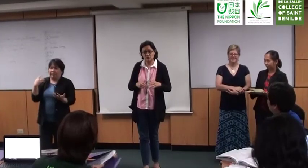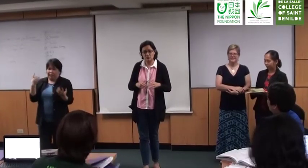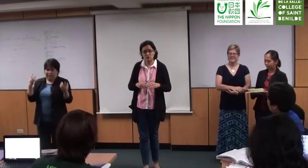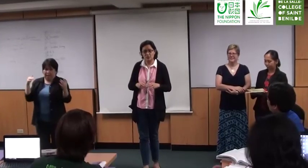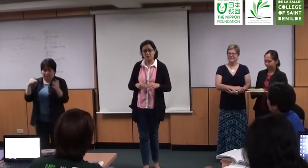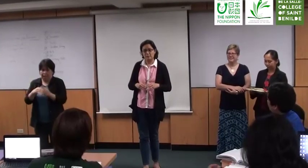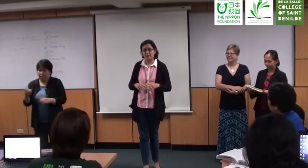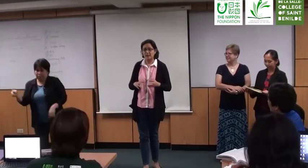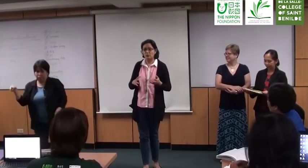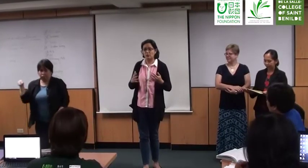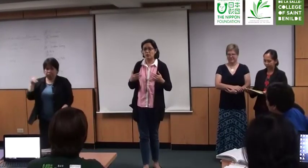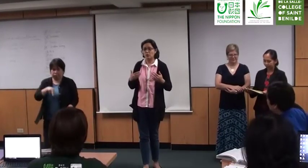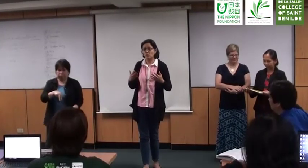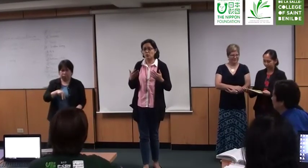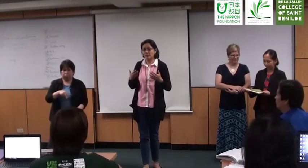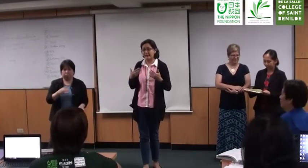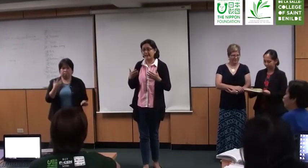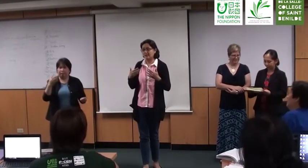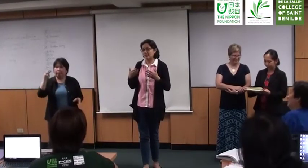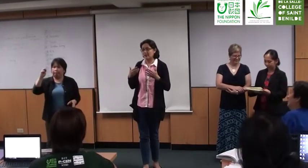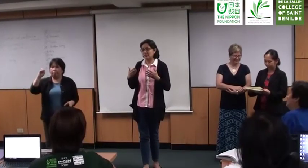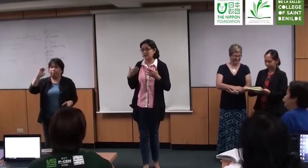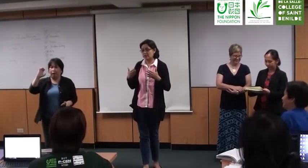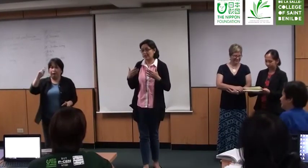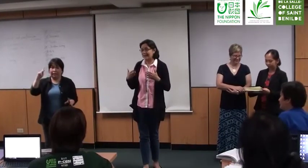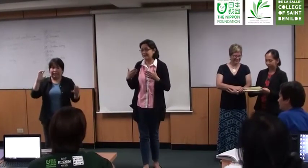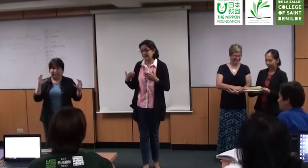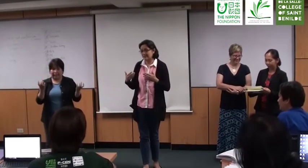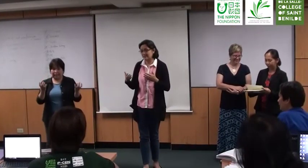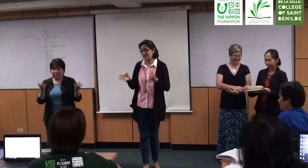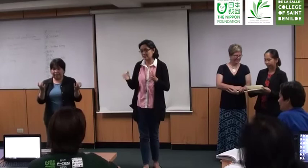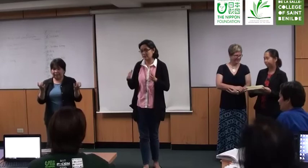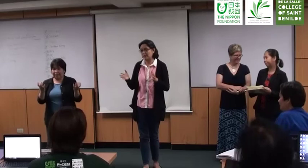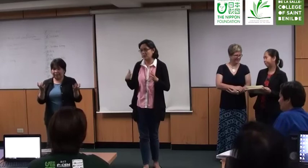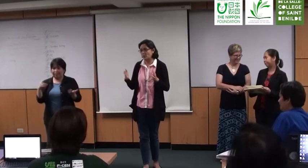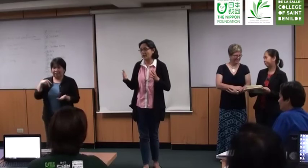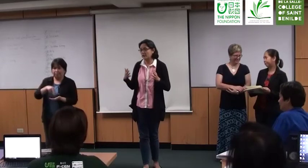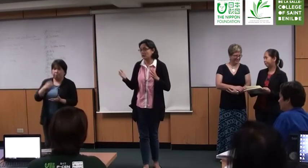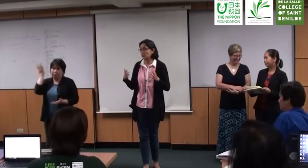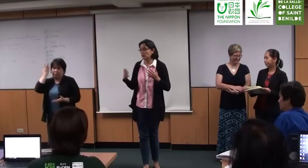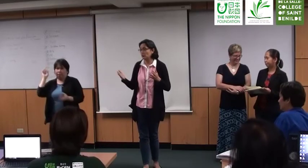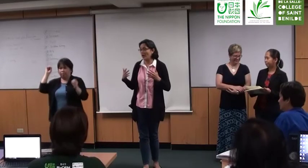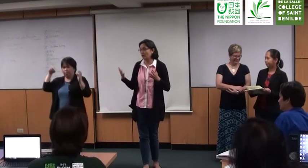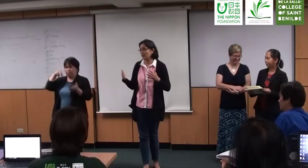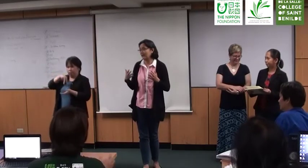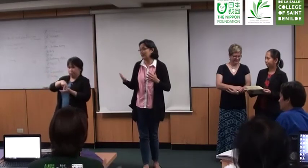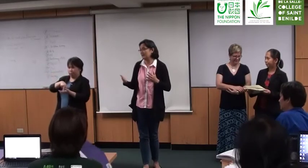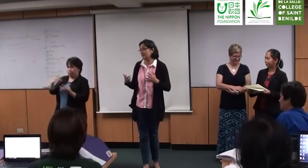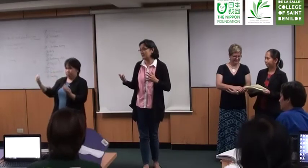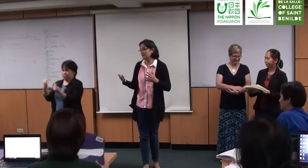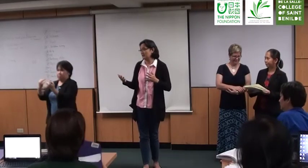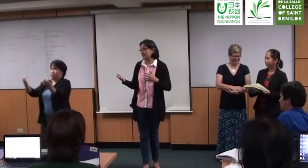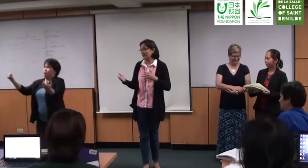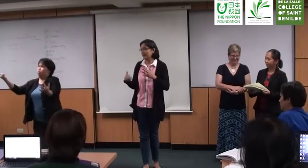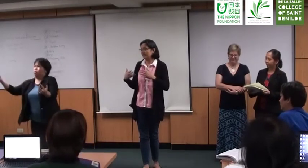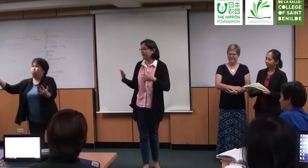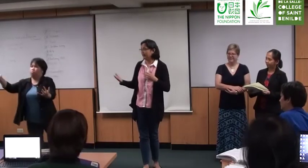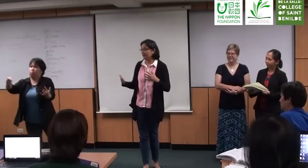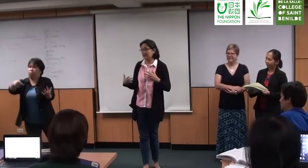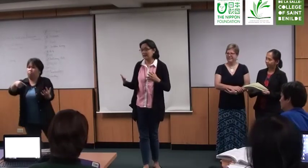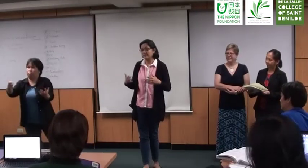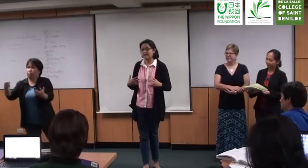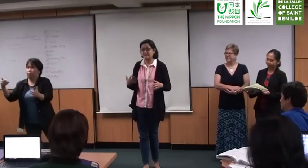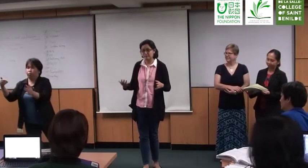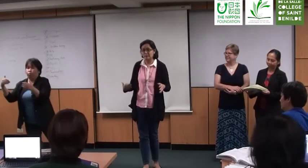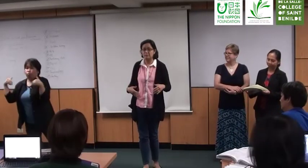sessions, meaning we will create classes, maybe 1 or 2 hour classes, and